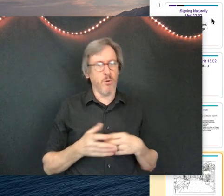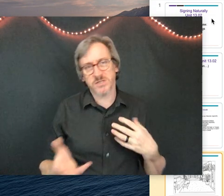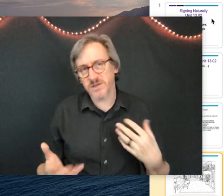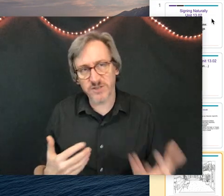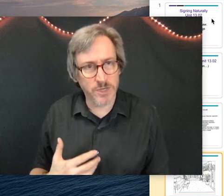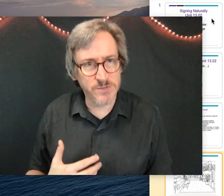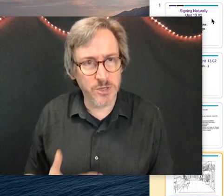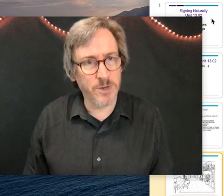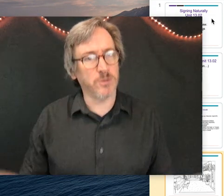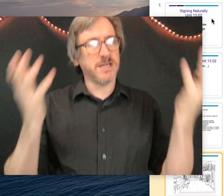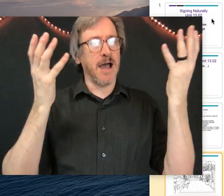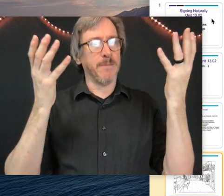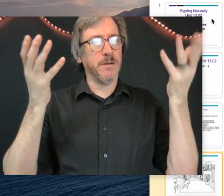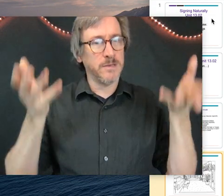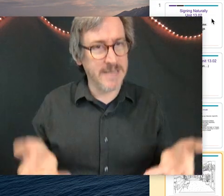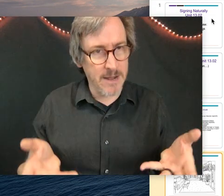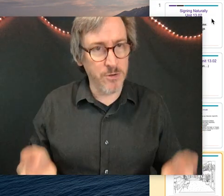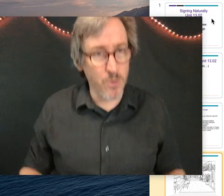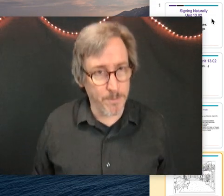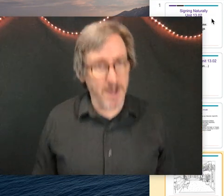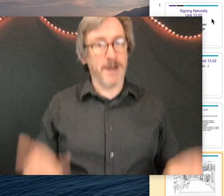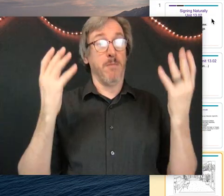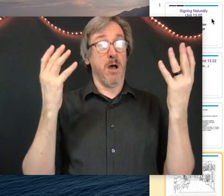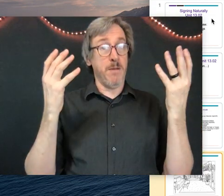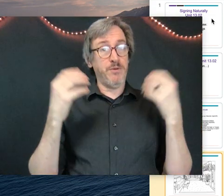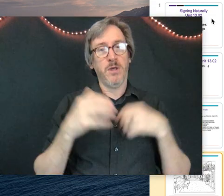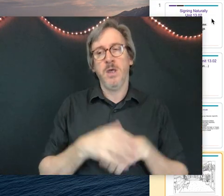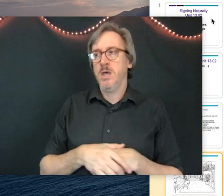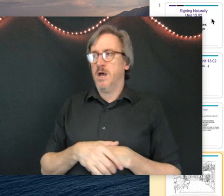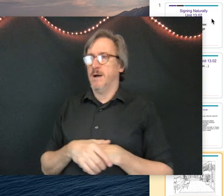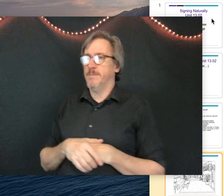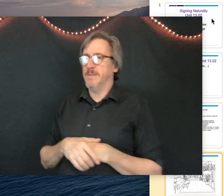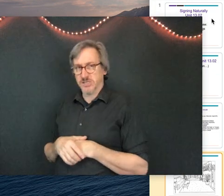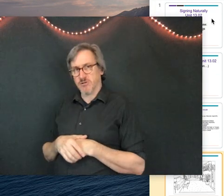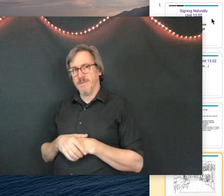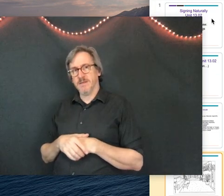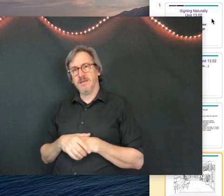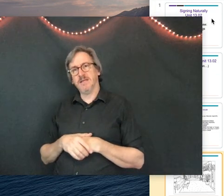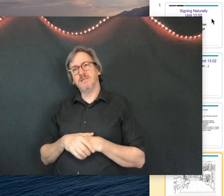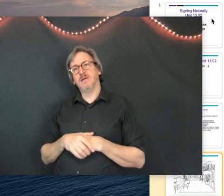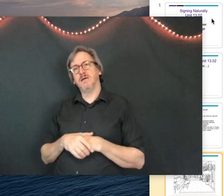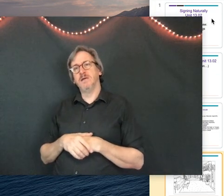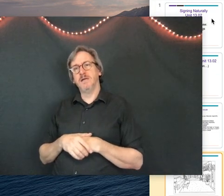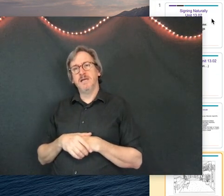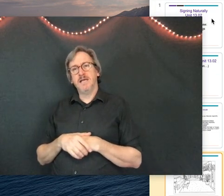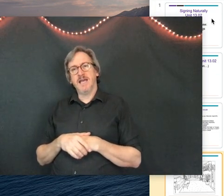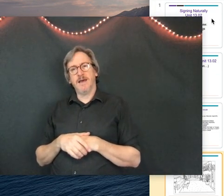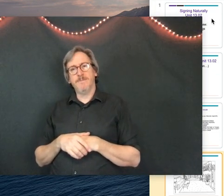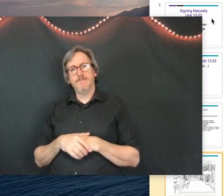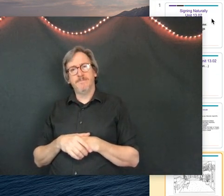You also have a choice whether you want to go top down or bottom up in describing things.